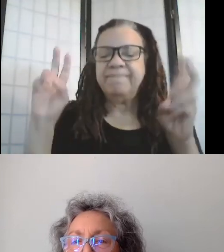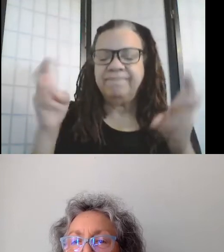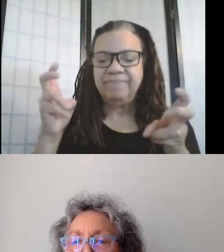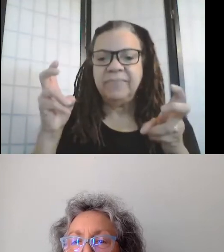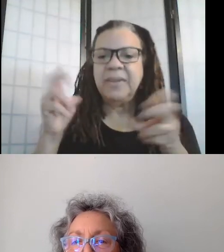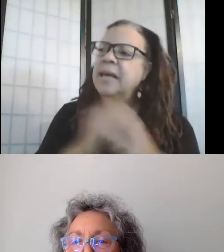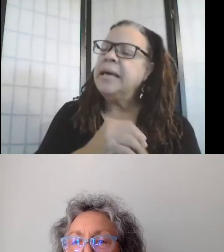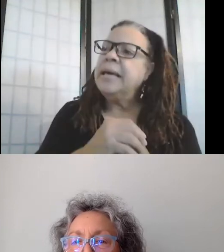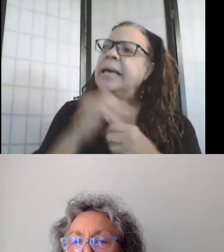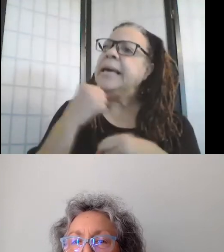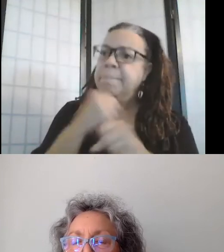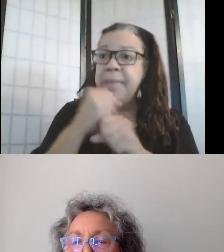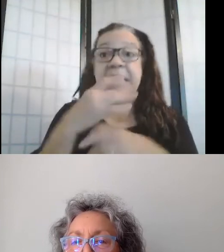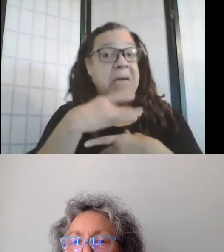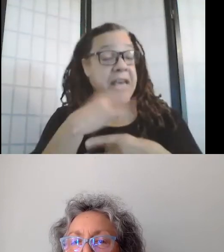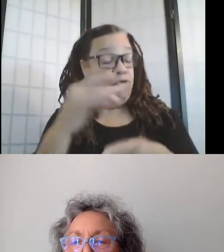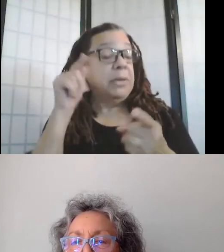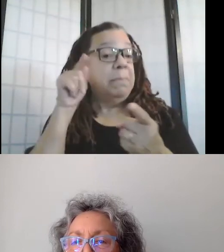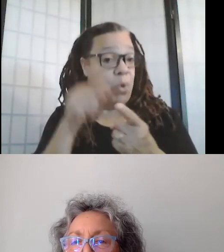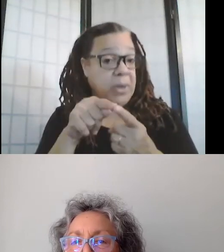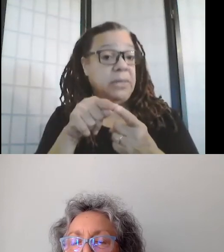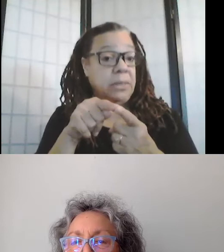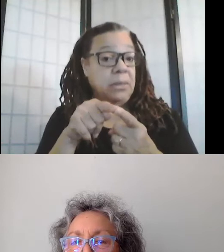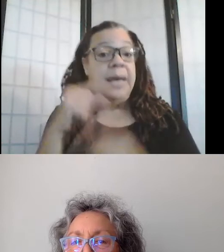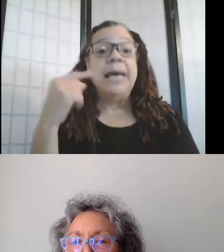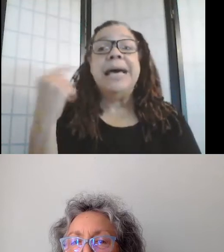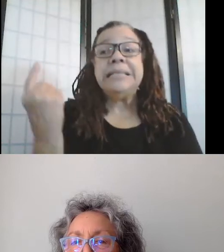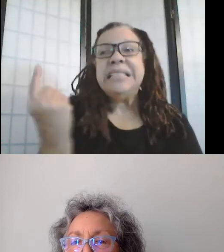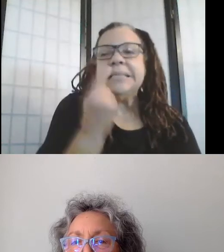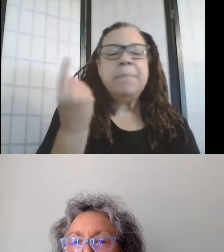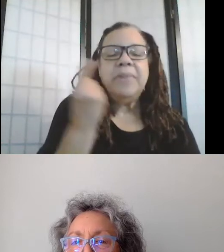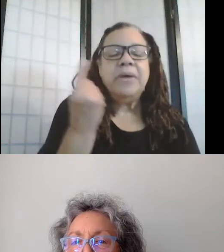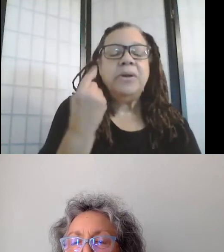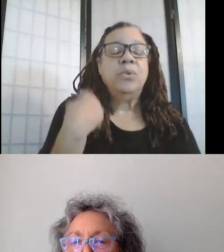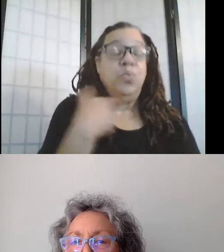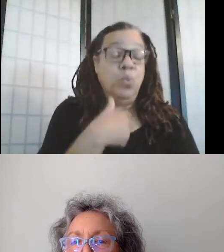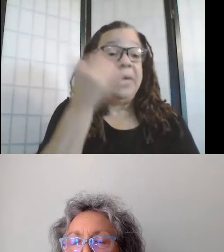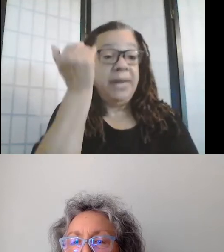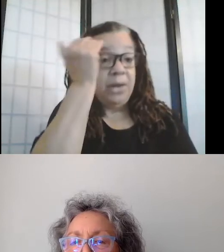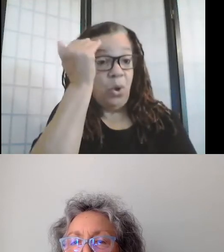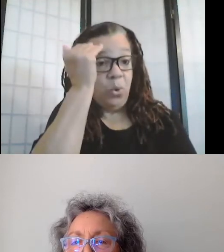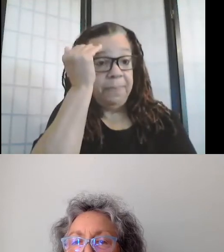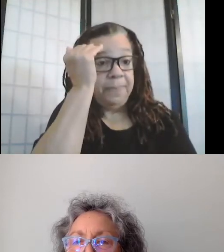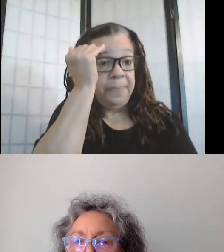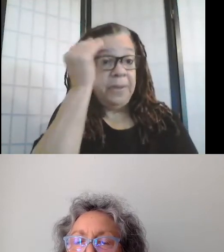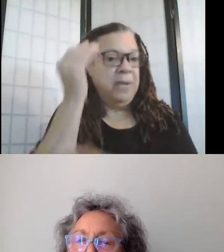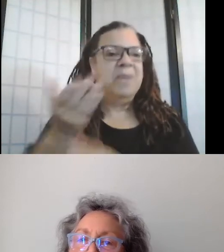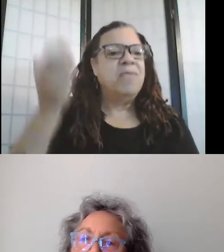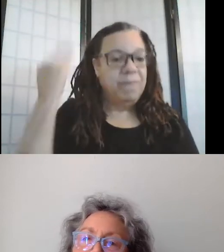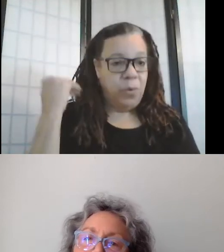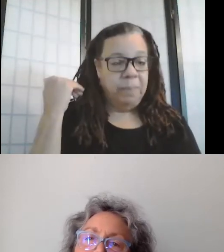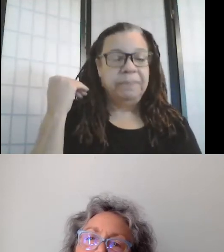it makes some interesting points. And one of them is that, and I think it's something we've all always known, and that is that what